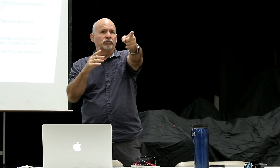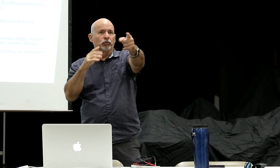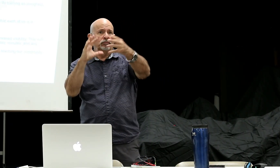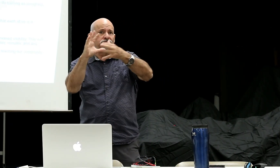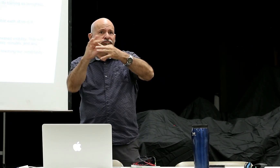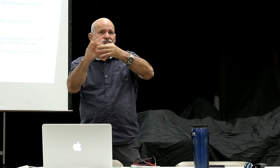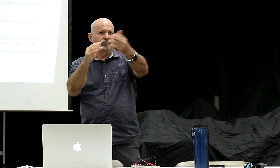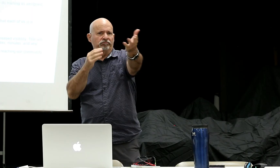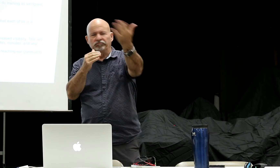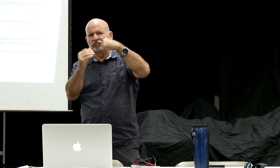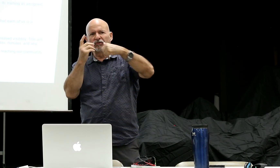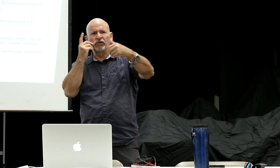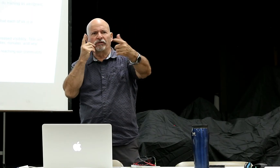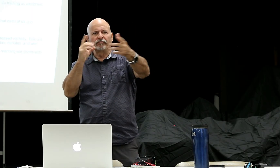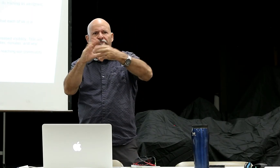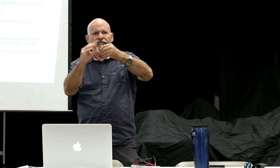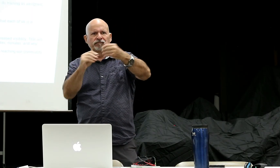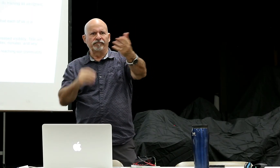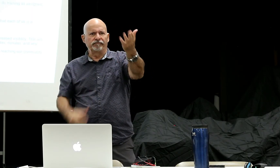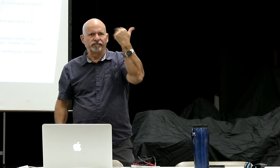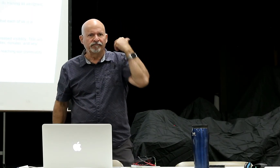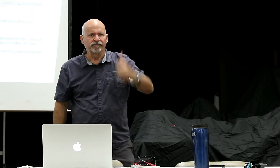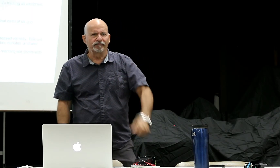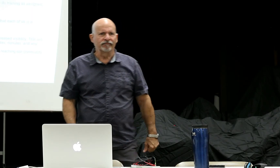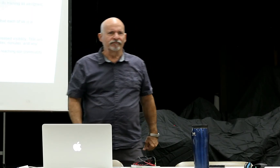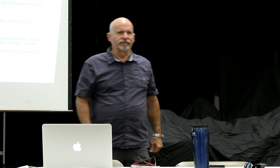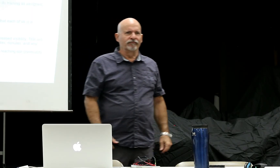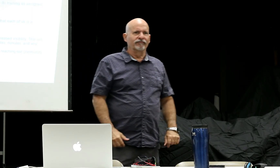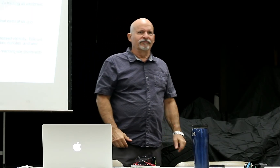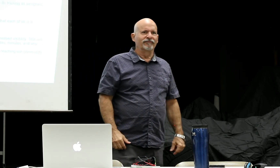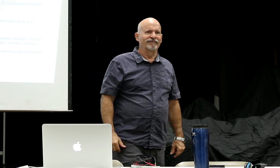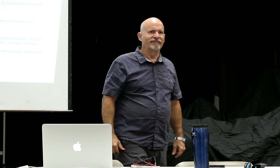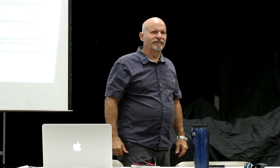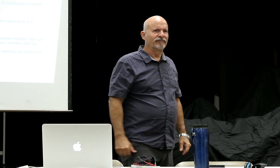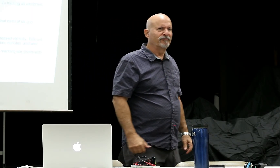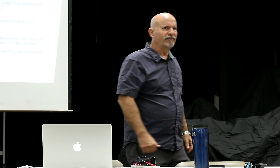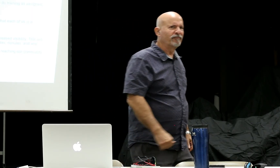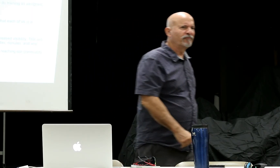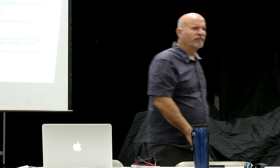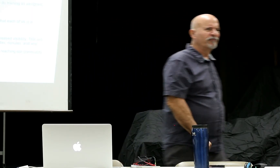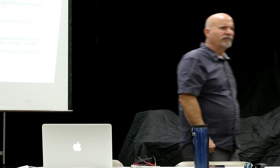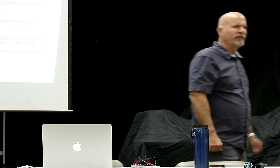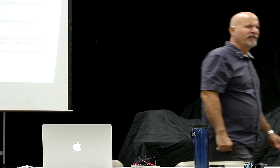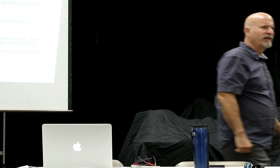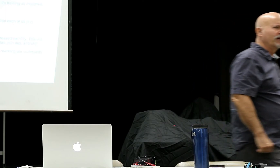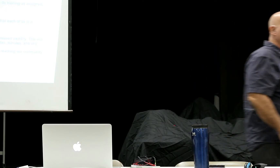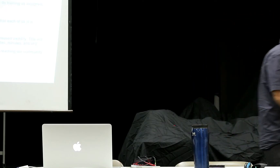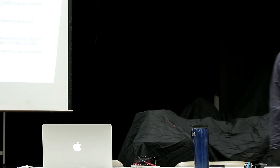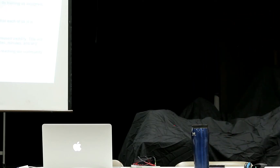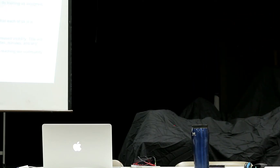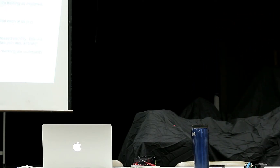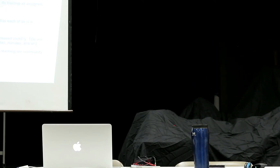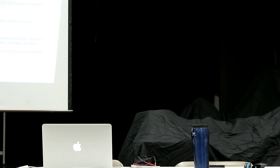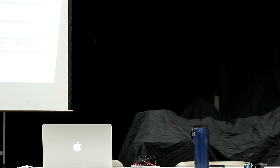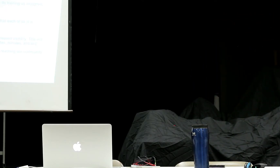but thank you. My sign name has always been Meredith because I smile so much. But